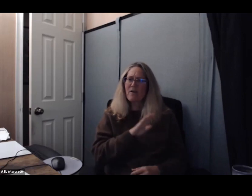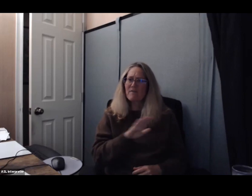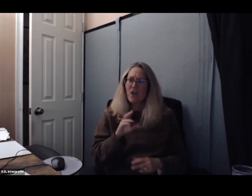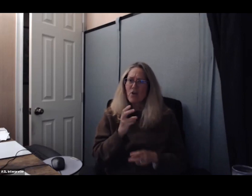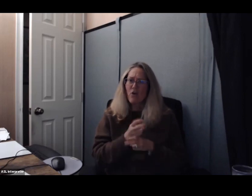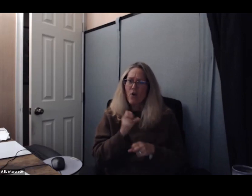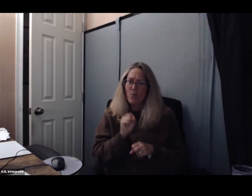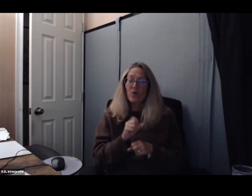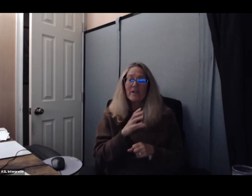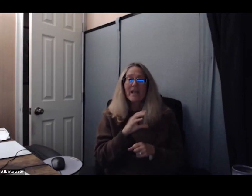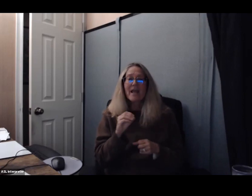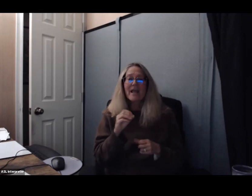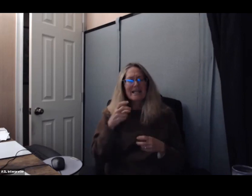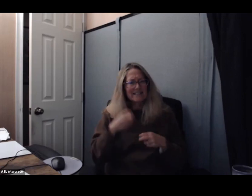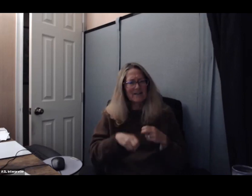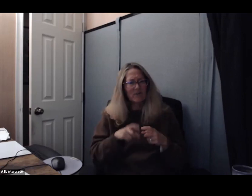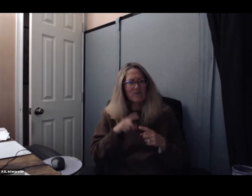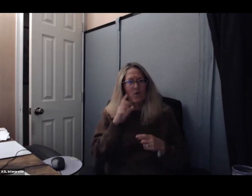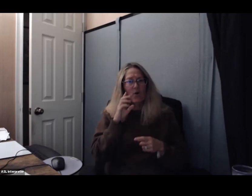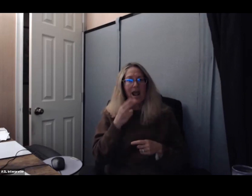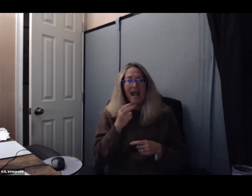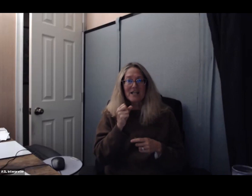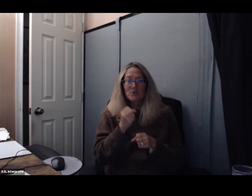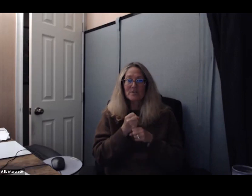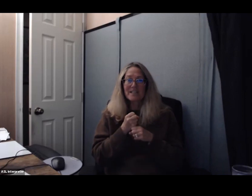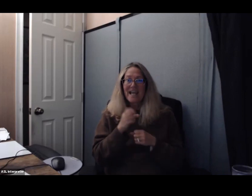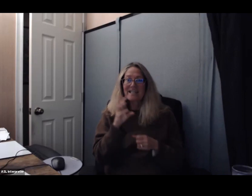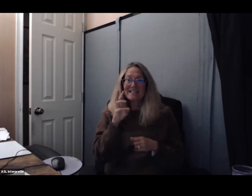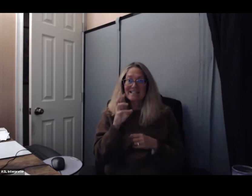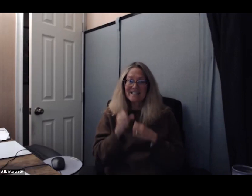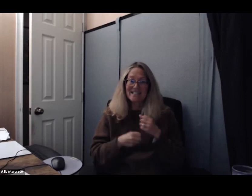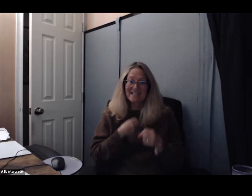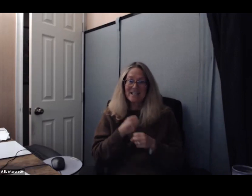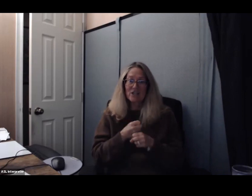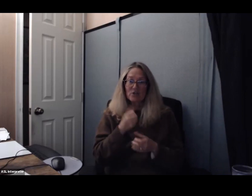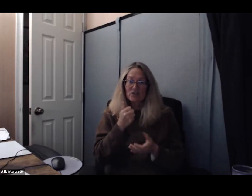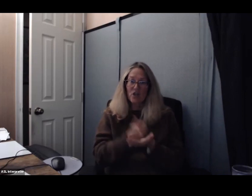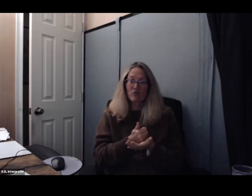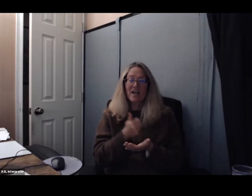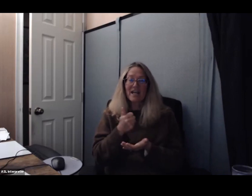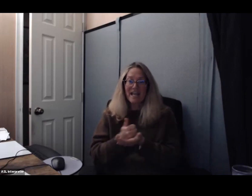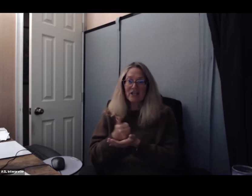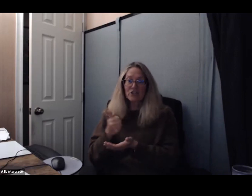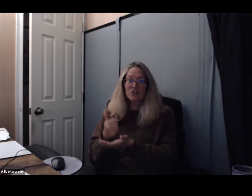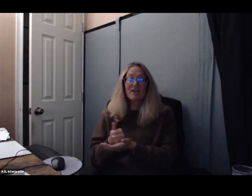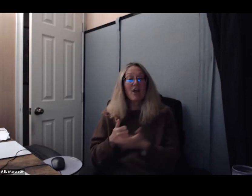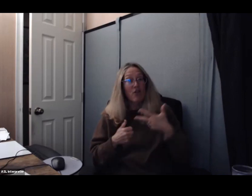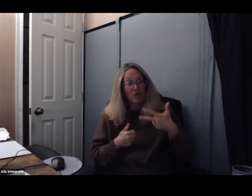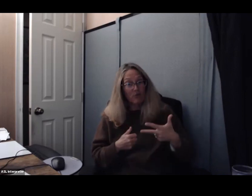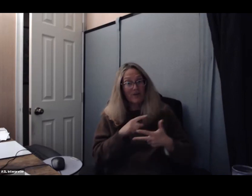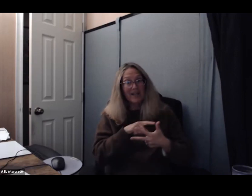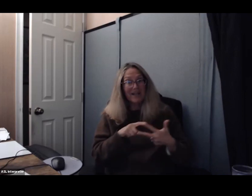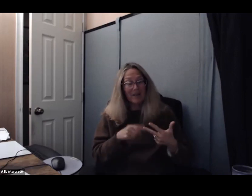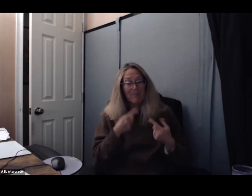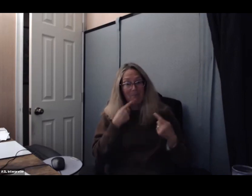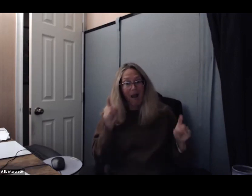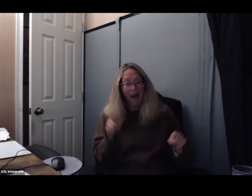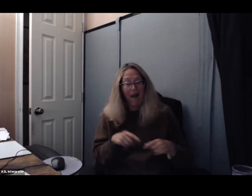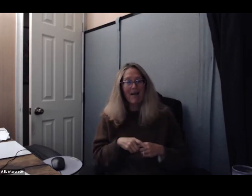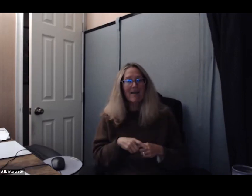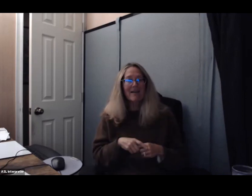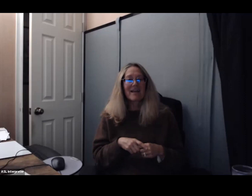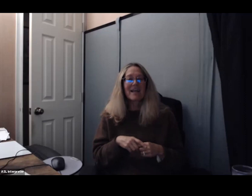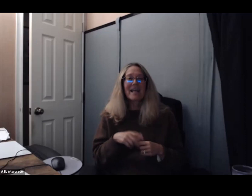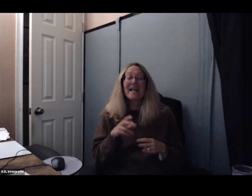work. We know that it's difficult for a high school to get 6-year accreditation, and it means a lot to us. that happened at all 3 high schools. The process